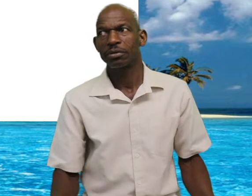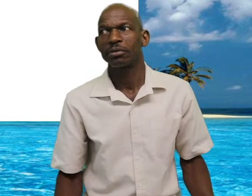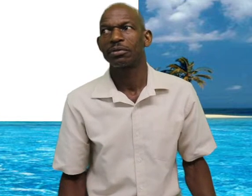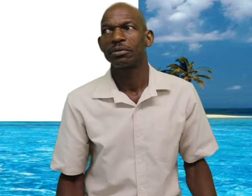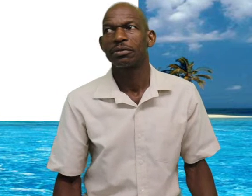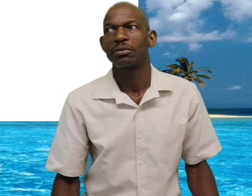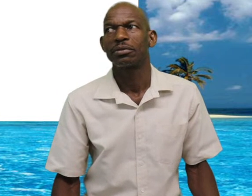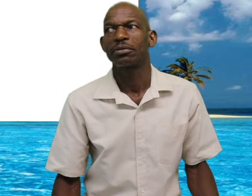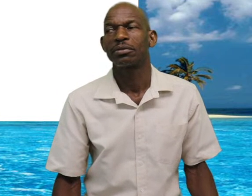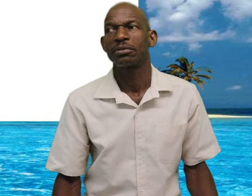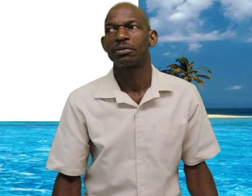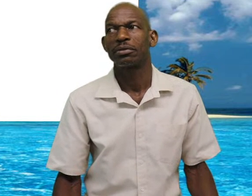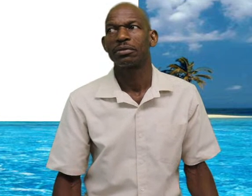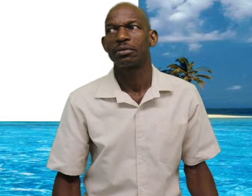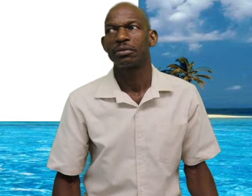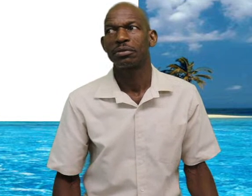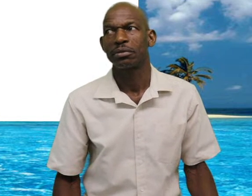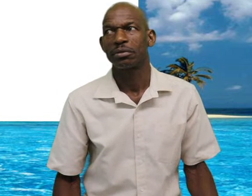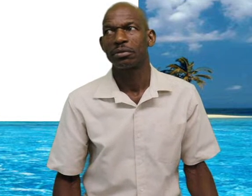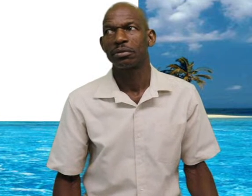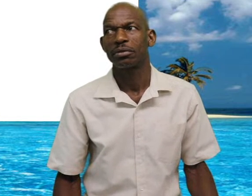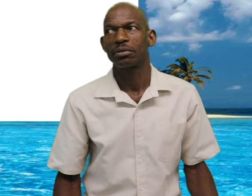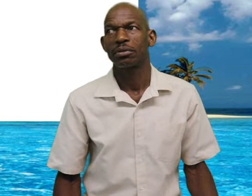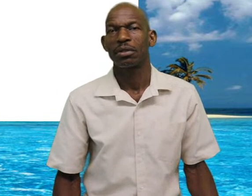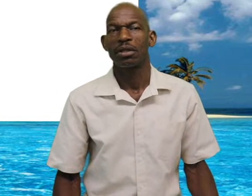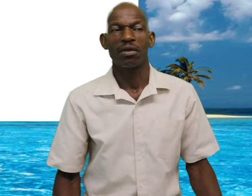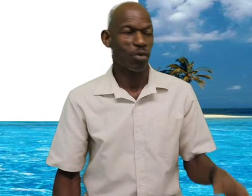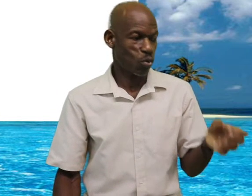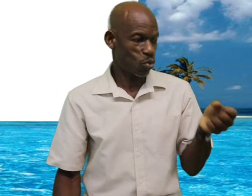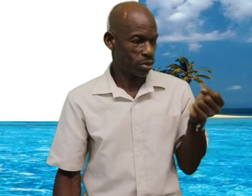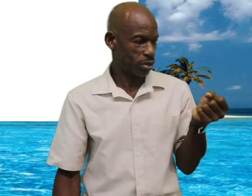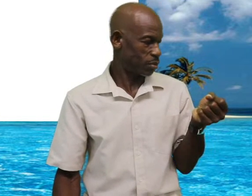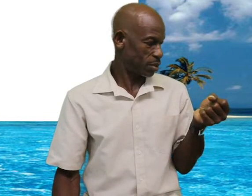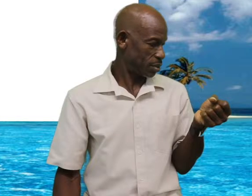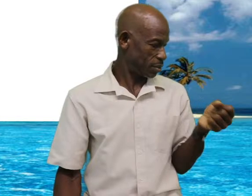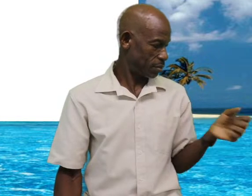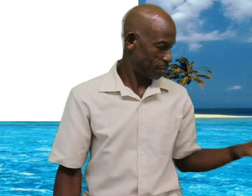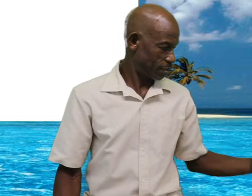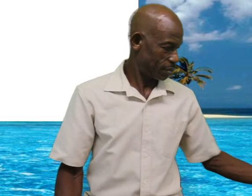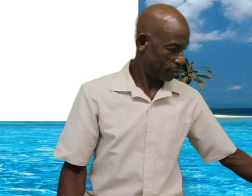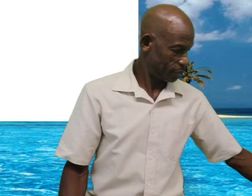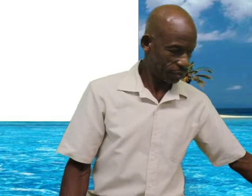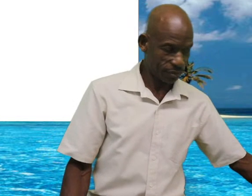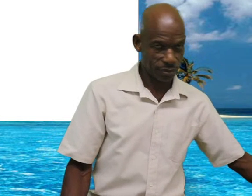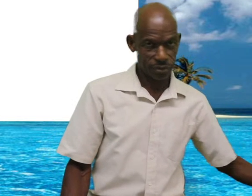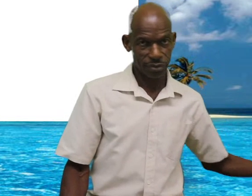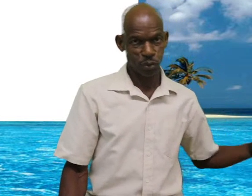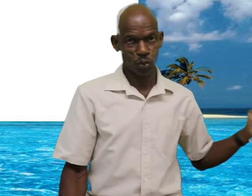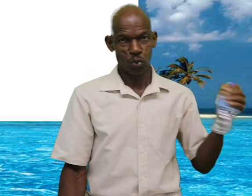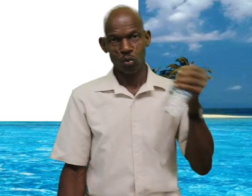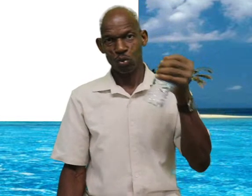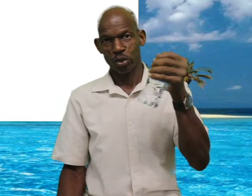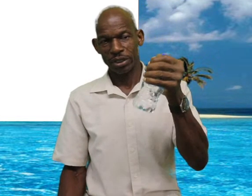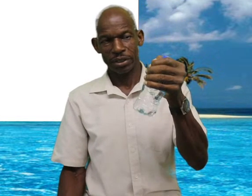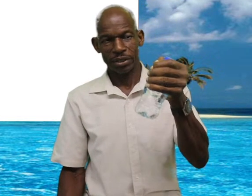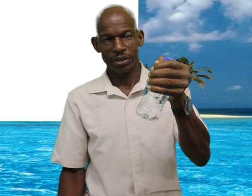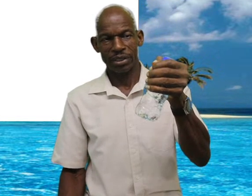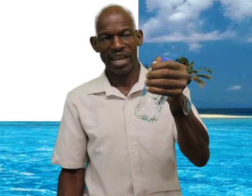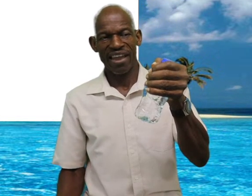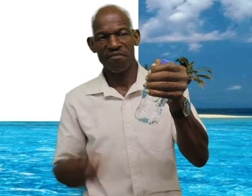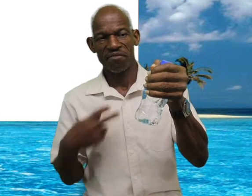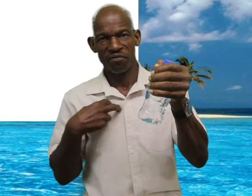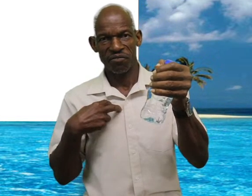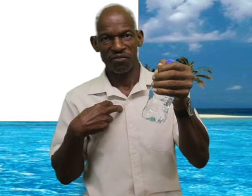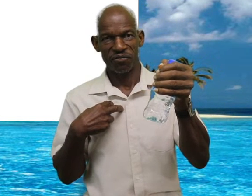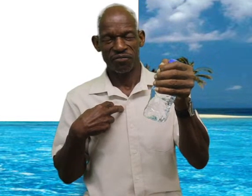and we say if the person is holding or have something, because we talk about have. If I